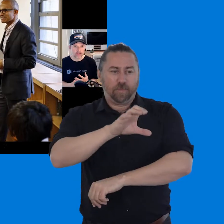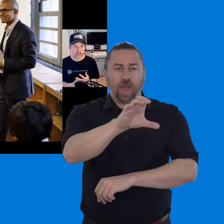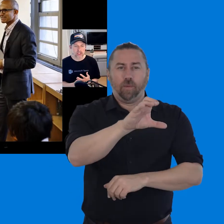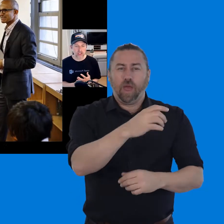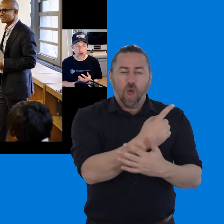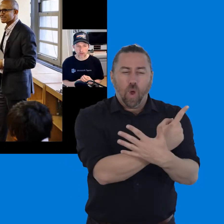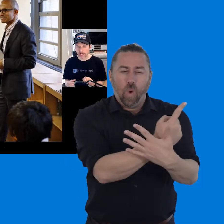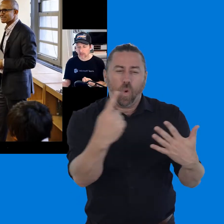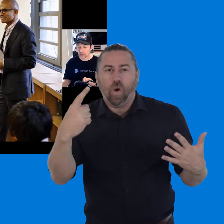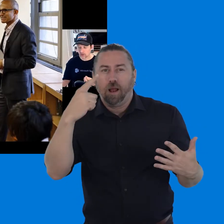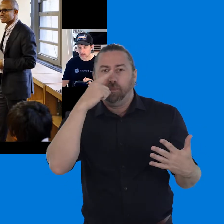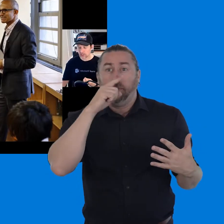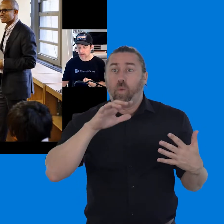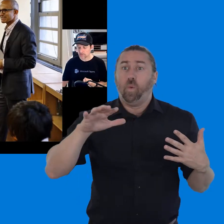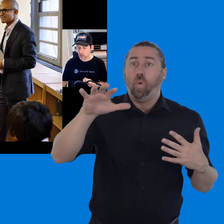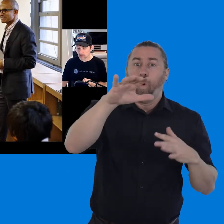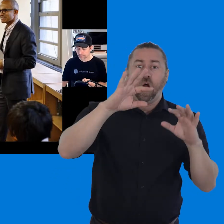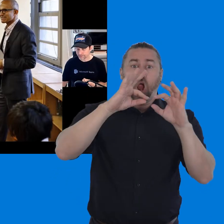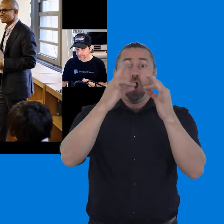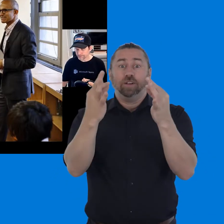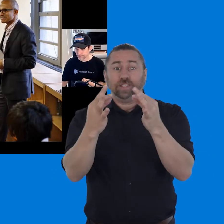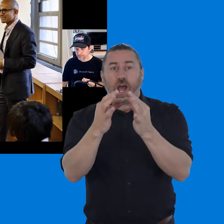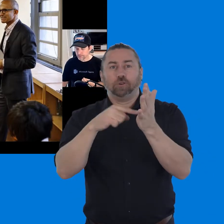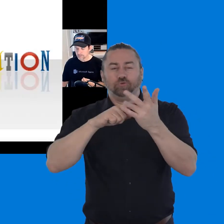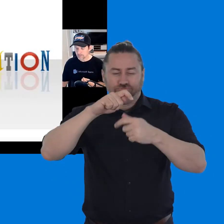every organisation on the planet to achieve more.